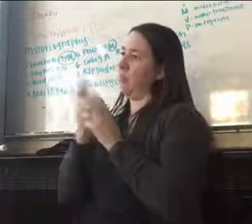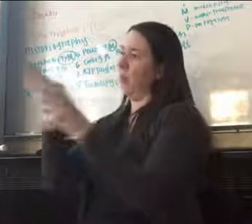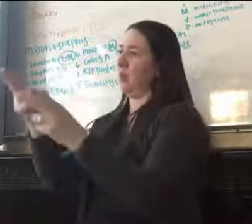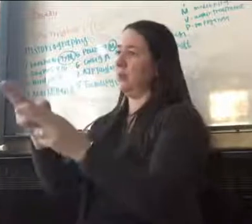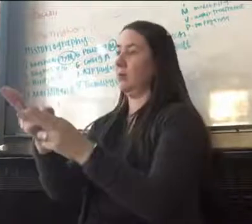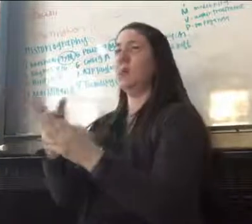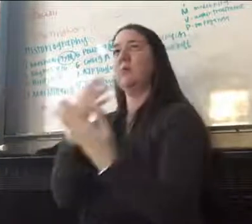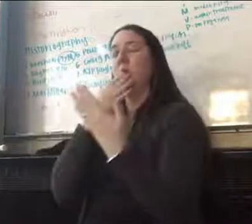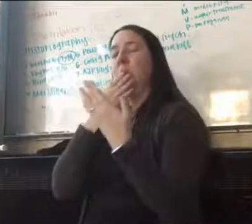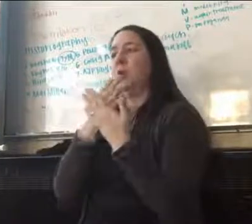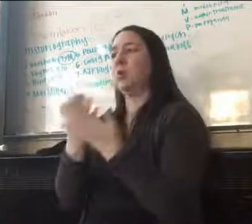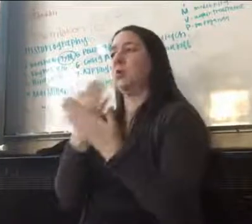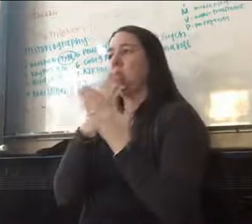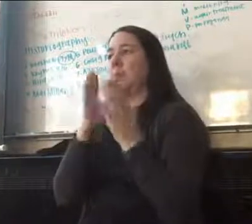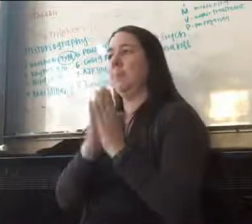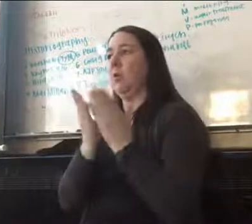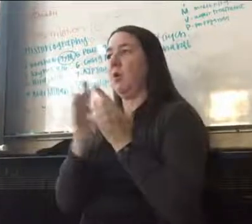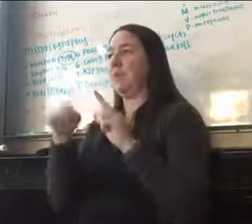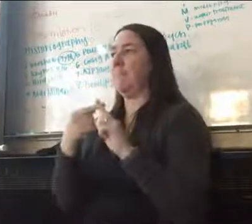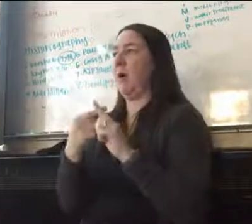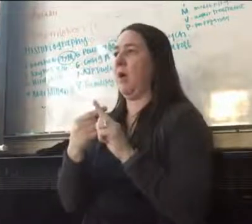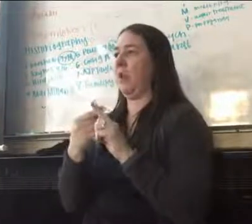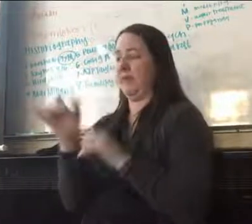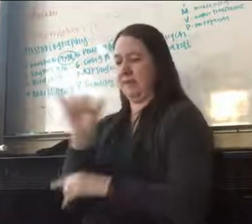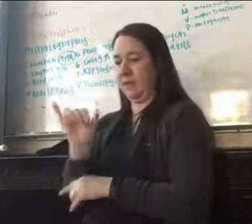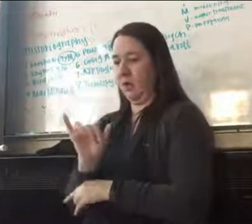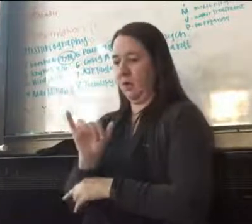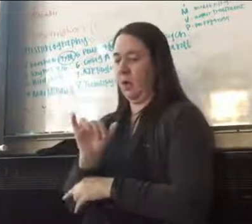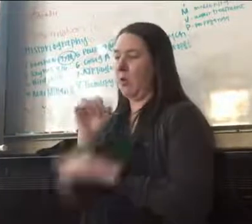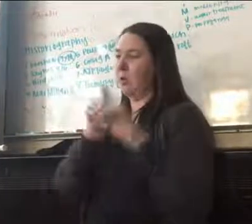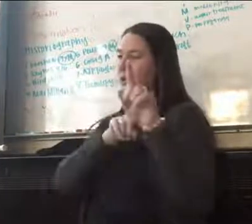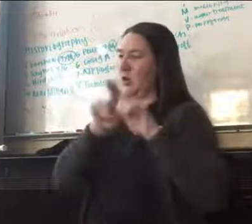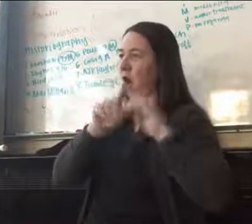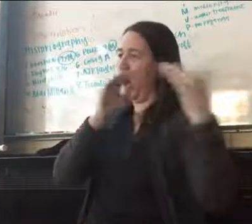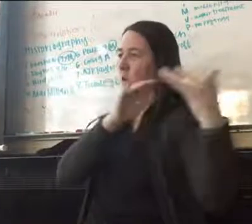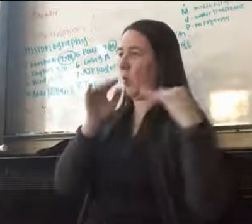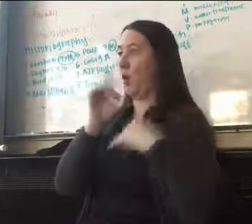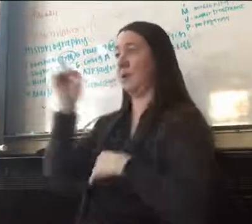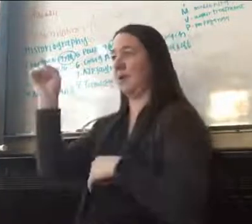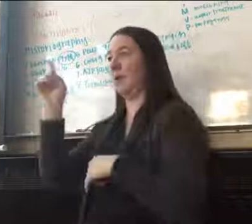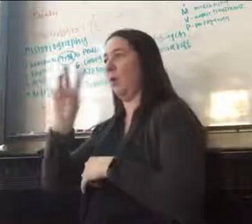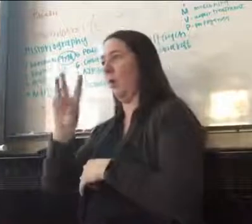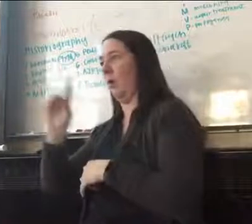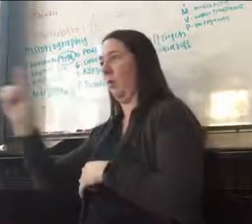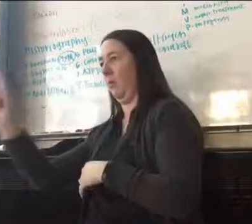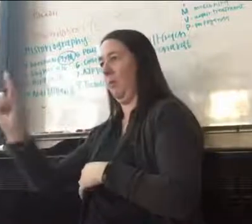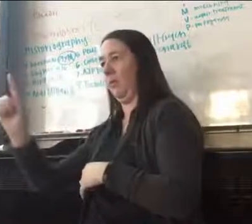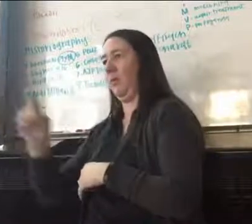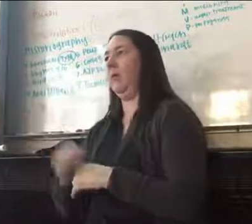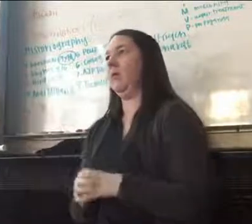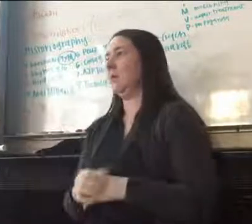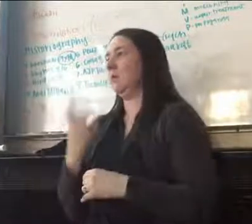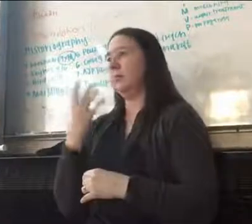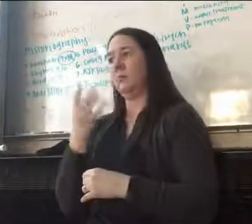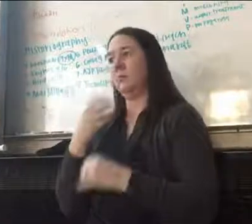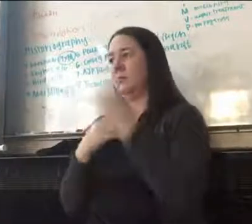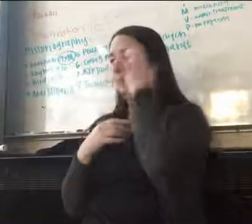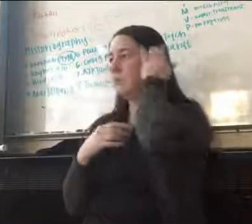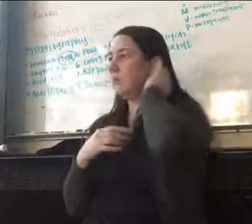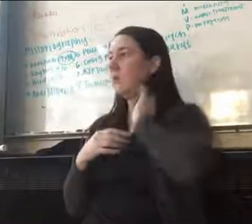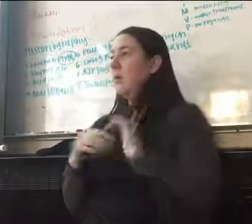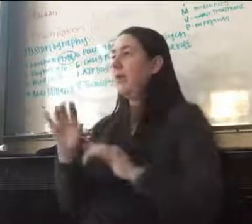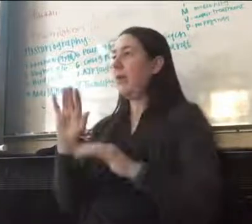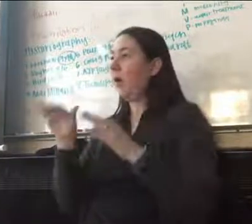Star Wars. The vast majority of Star Wars in the first 3 movies, as in 4, 5, and 6, all